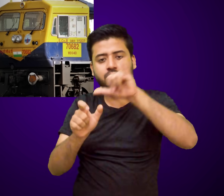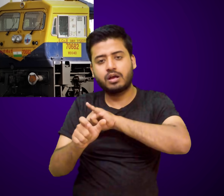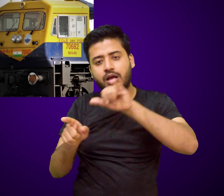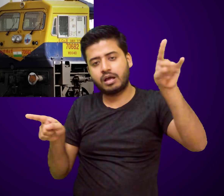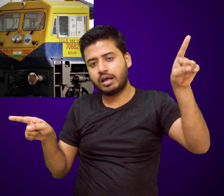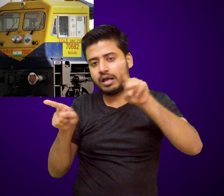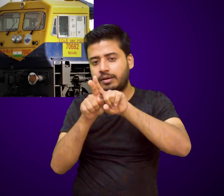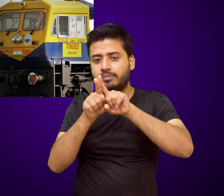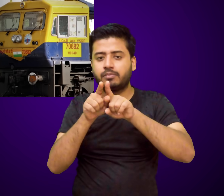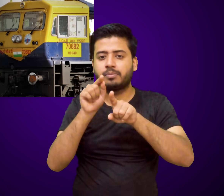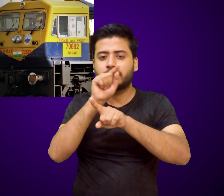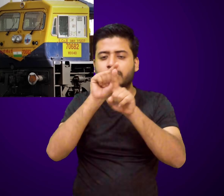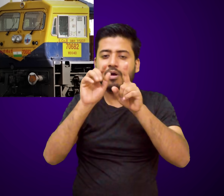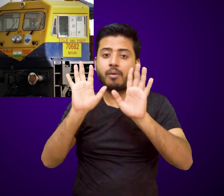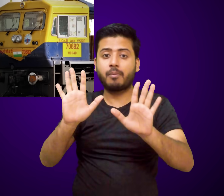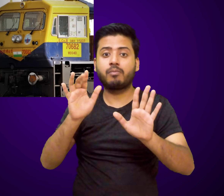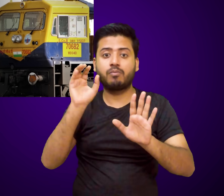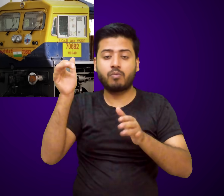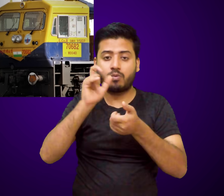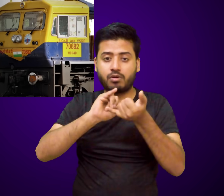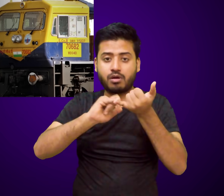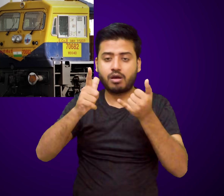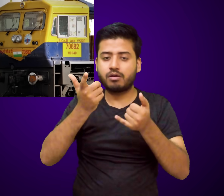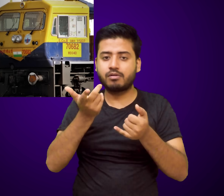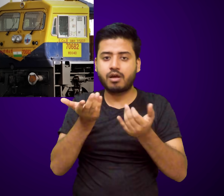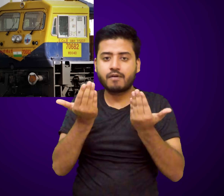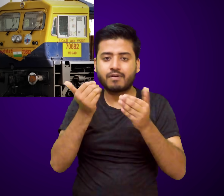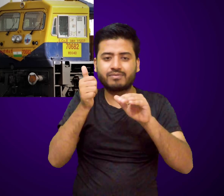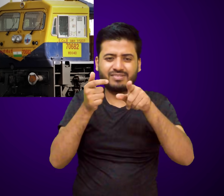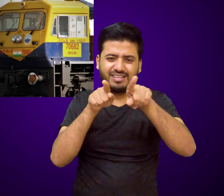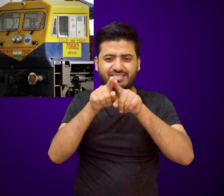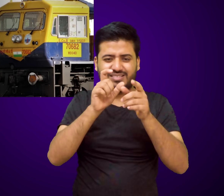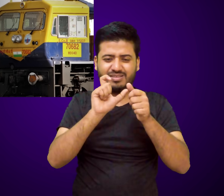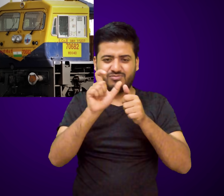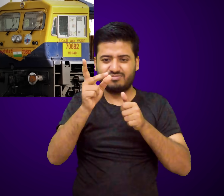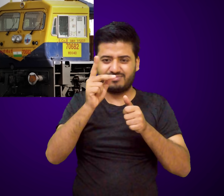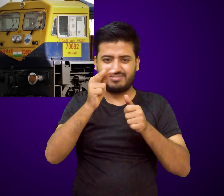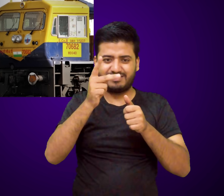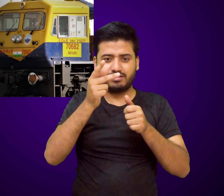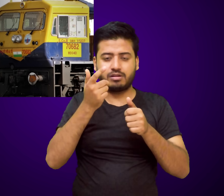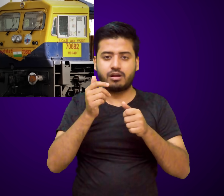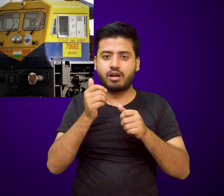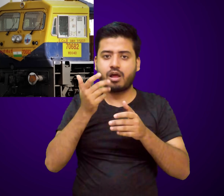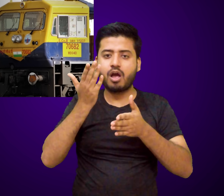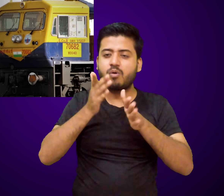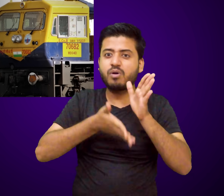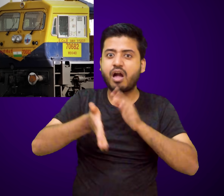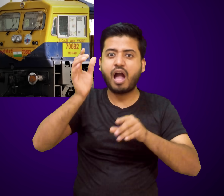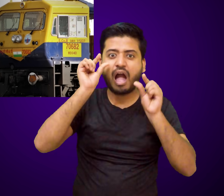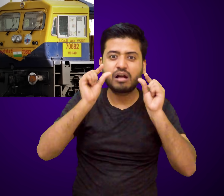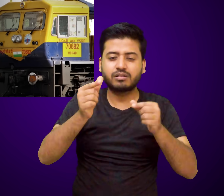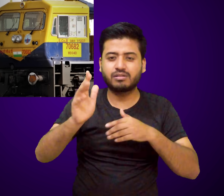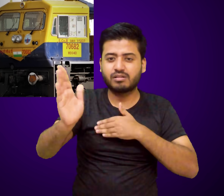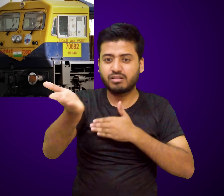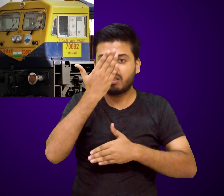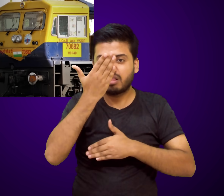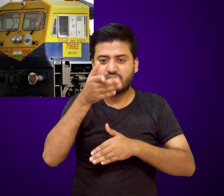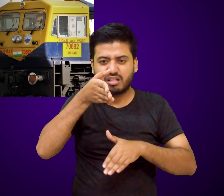birth, did not match the supporting documents. Failed authentication. In cases where Aadhaar authentication is used,